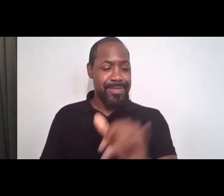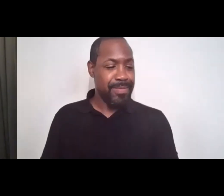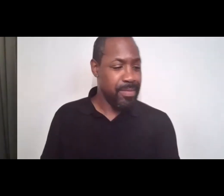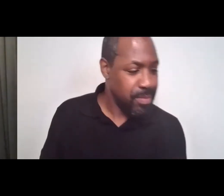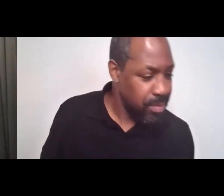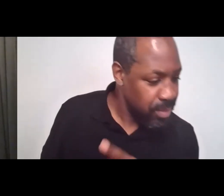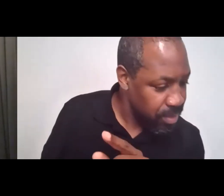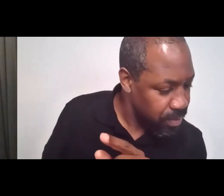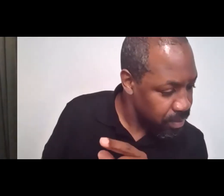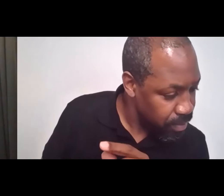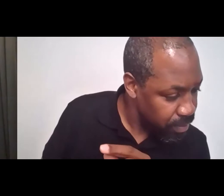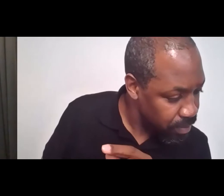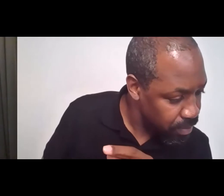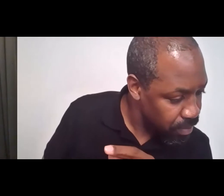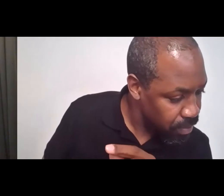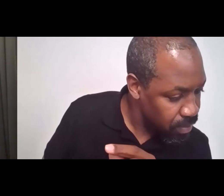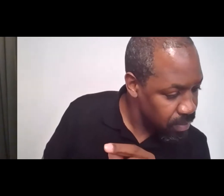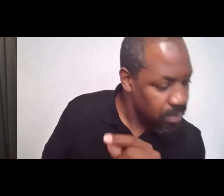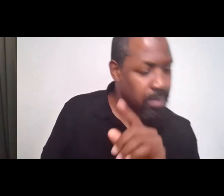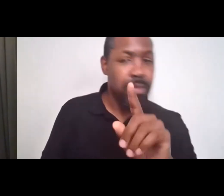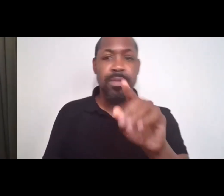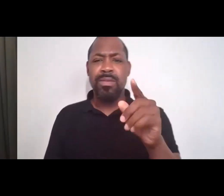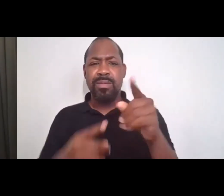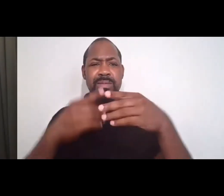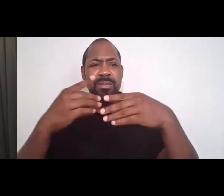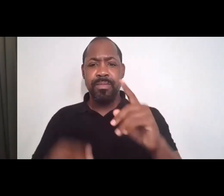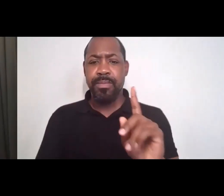2022. So we're looking forward to that. We're very excited about it.